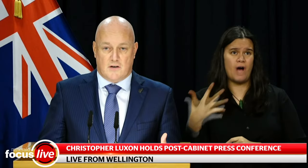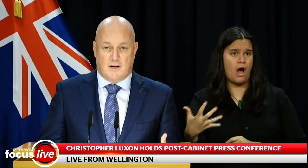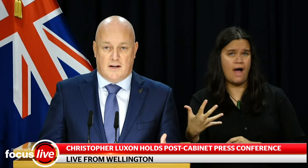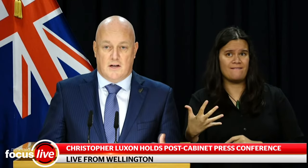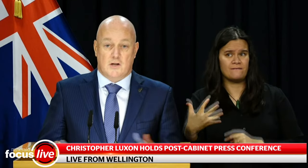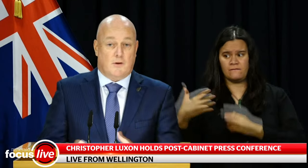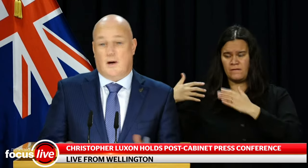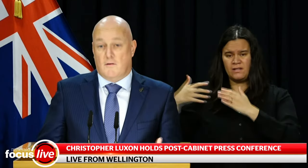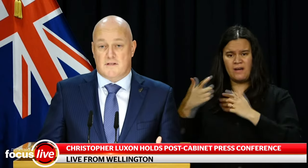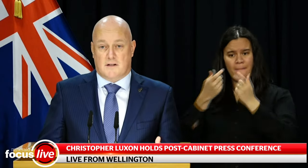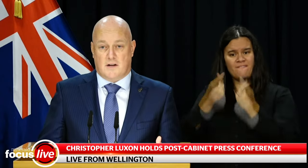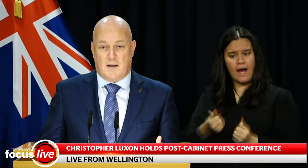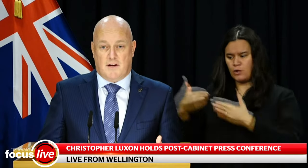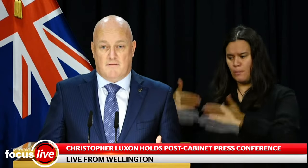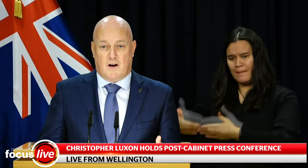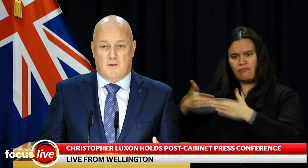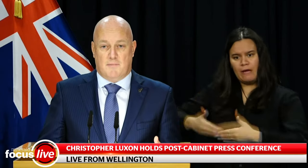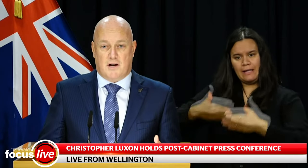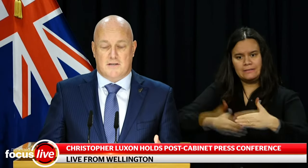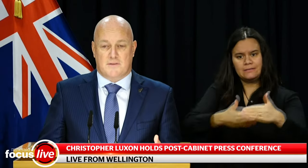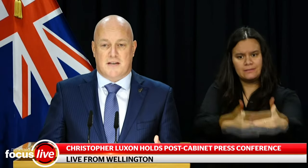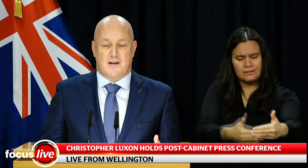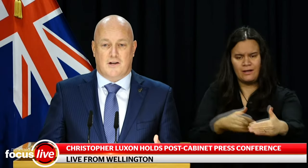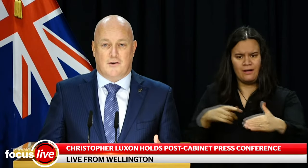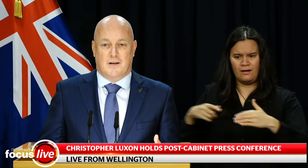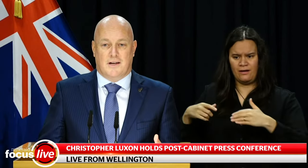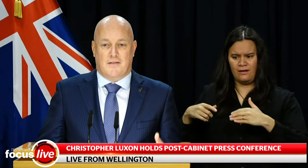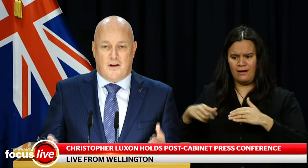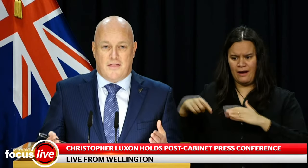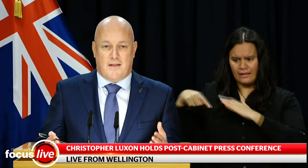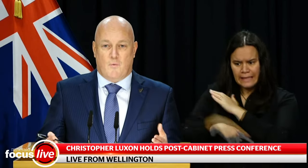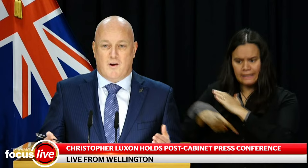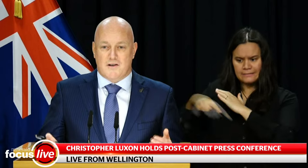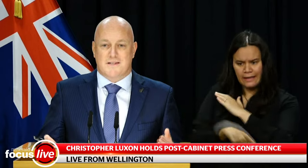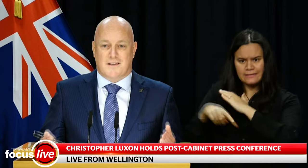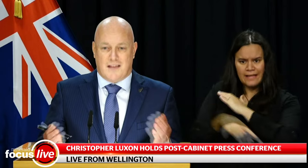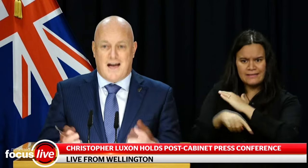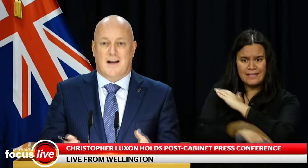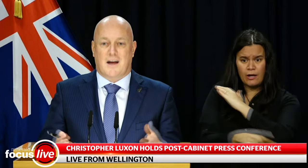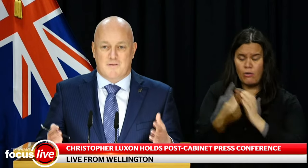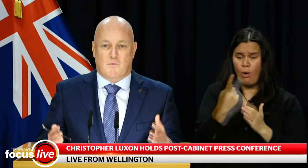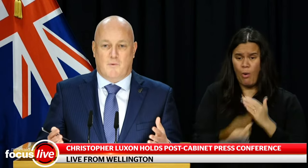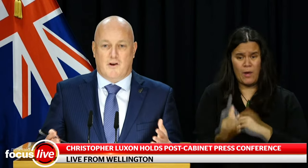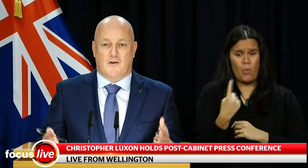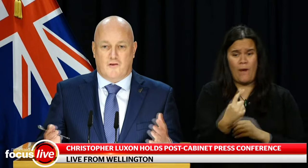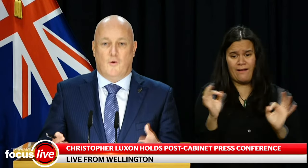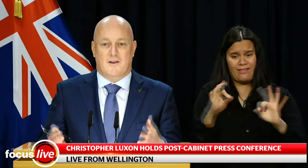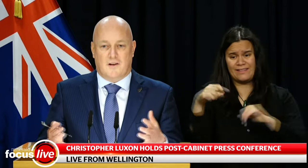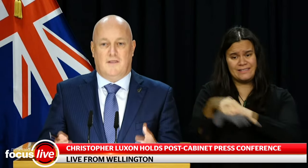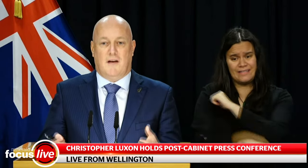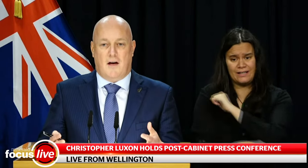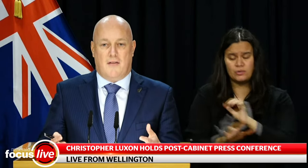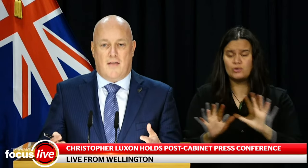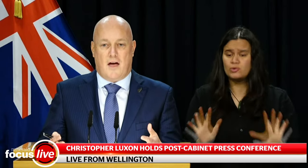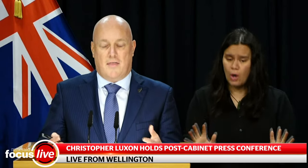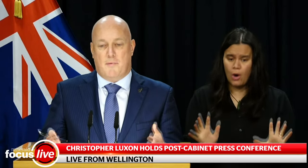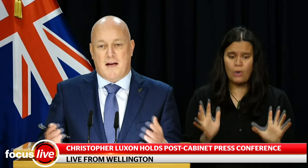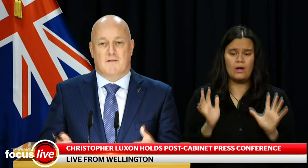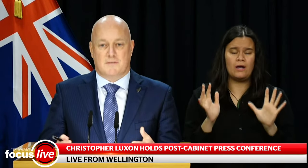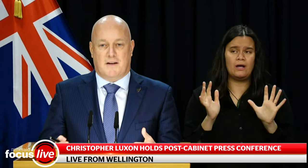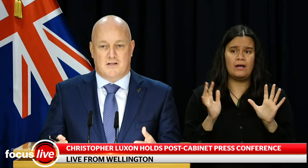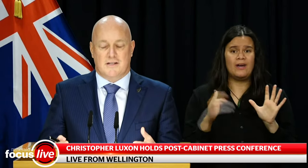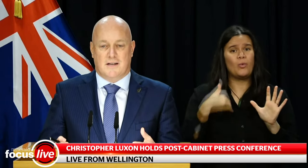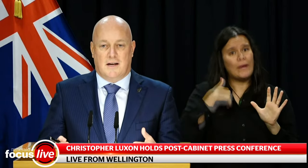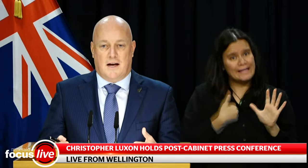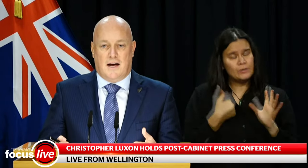we're considering, doing it obviously in a dynamic environment. But I just would say to you that we're interested in the outcomes of what we've got to do and deliver at the